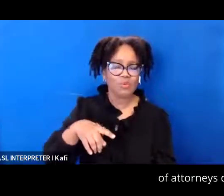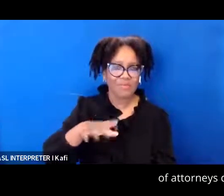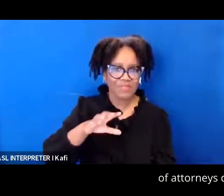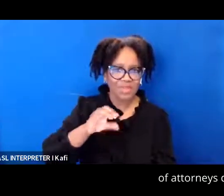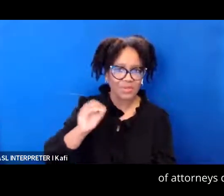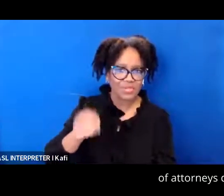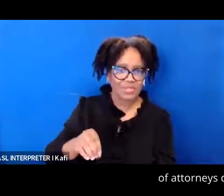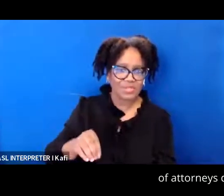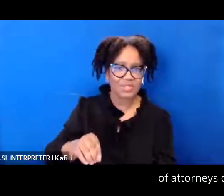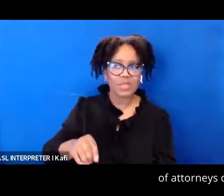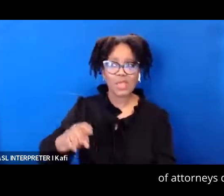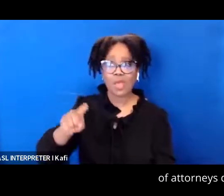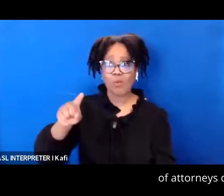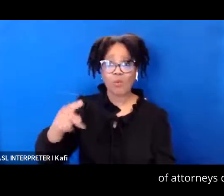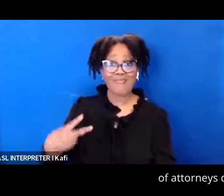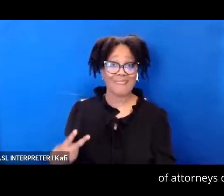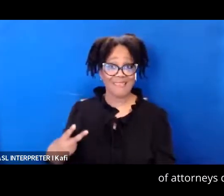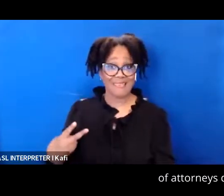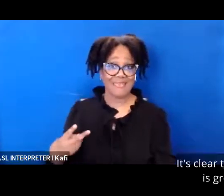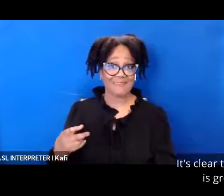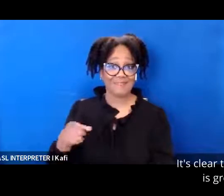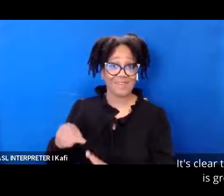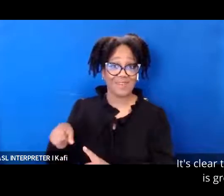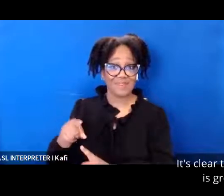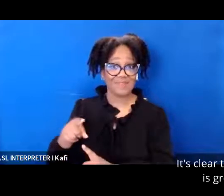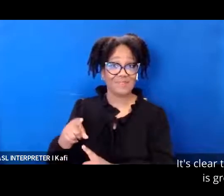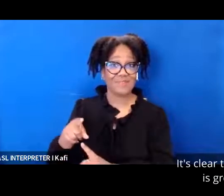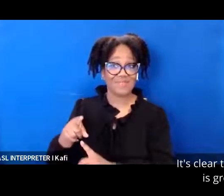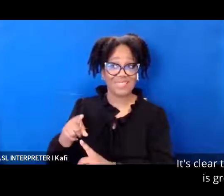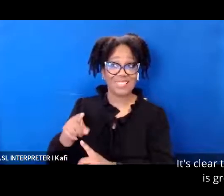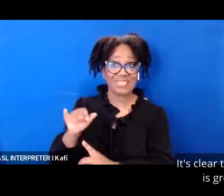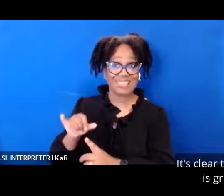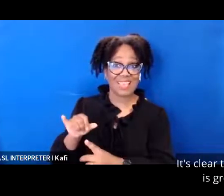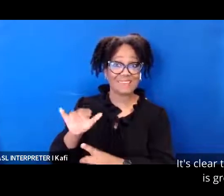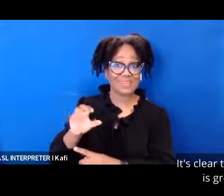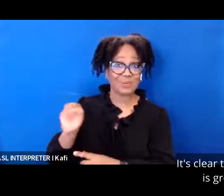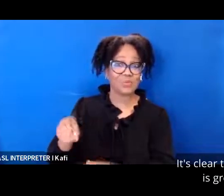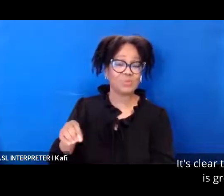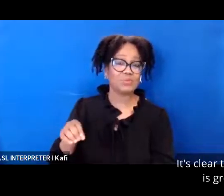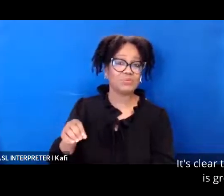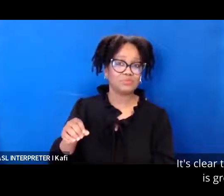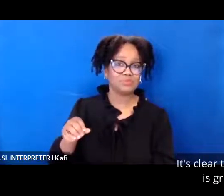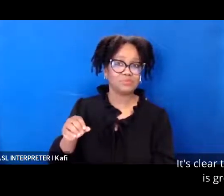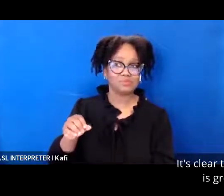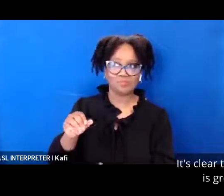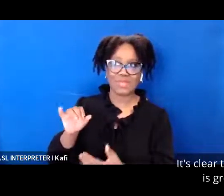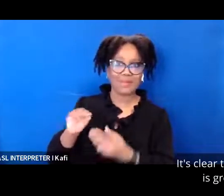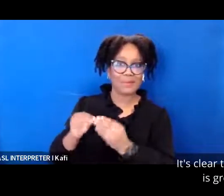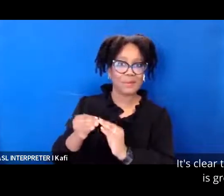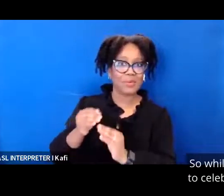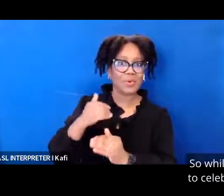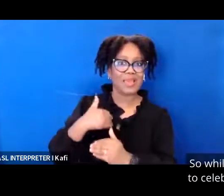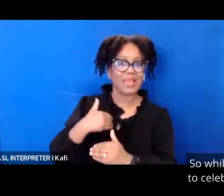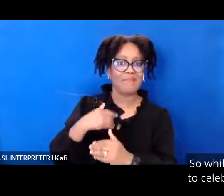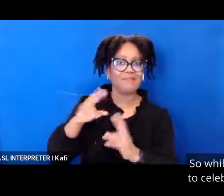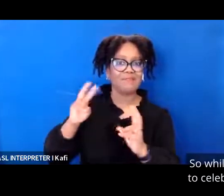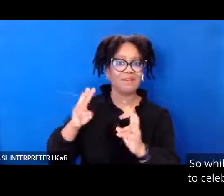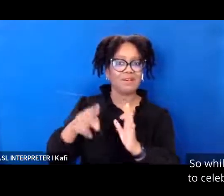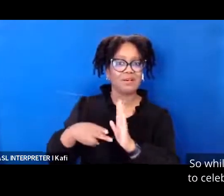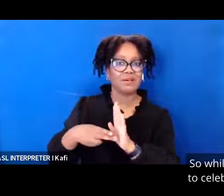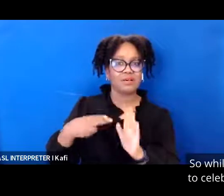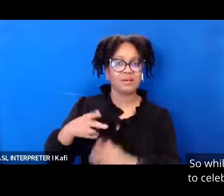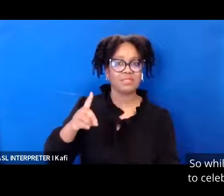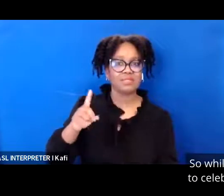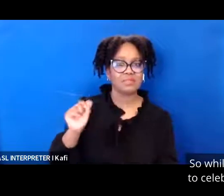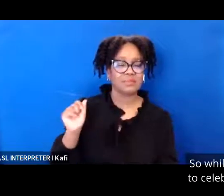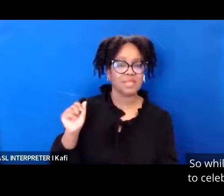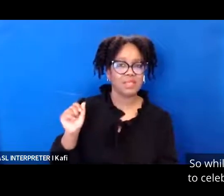attorneys disclose having a disability it's clear that the representation is grossly inadequate so while we are here today